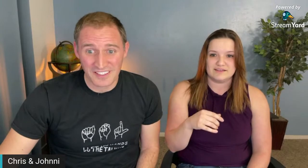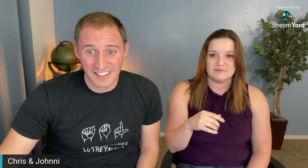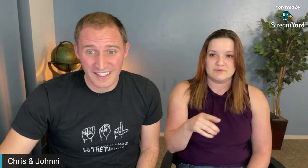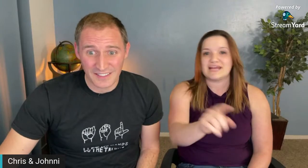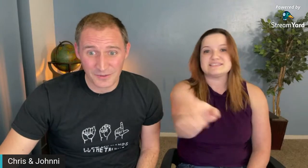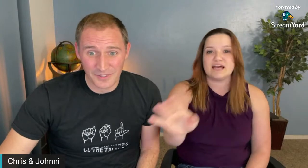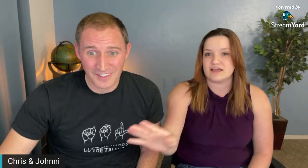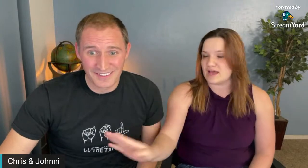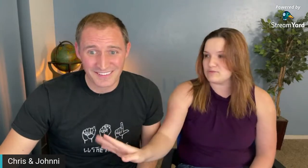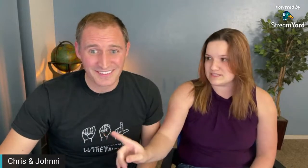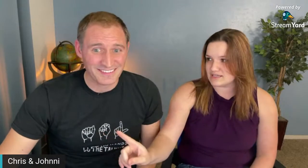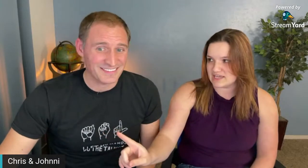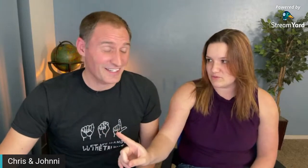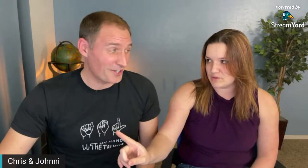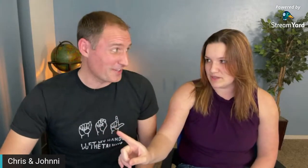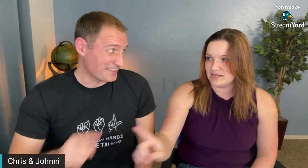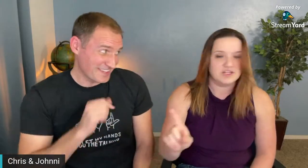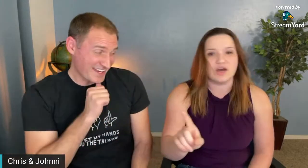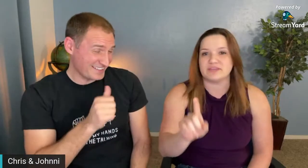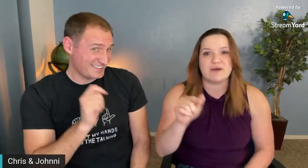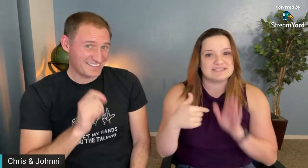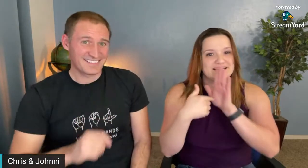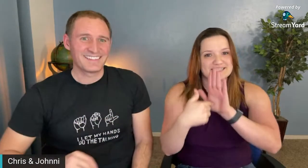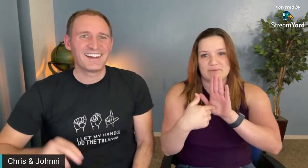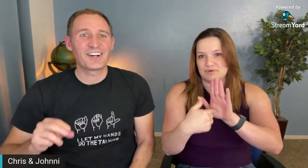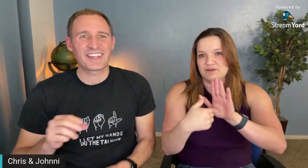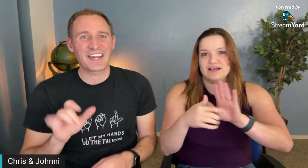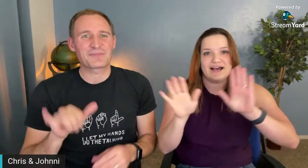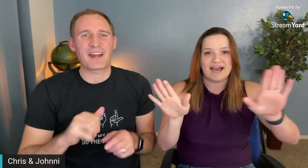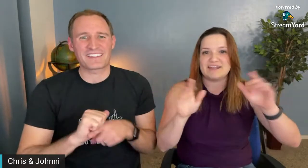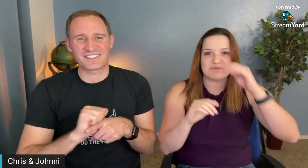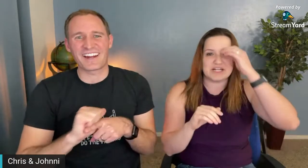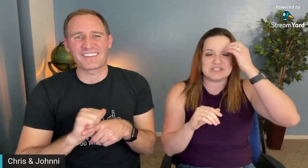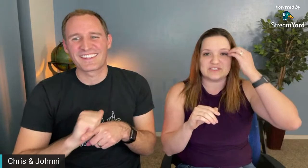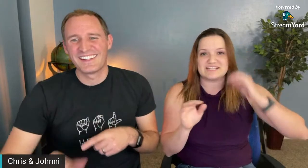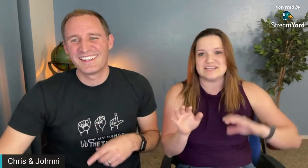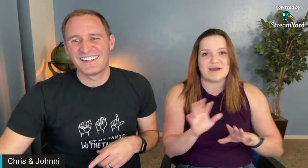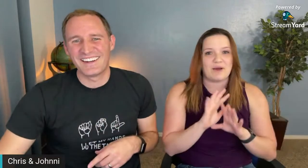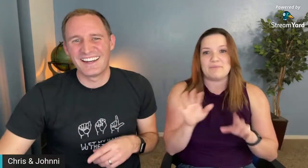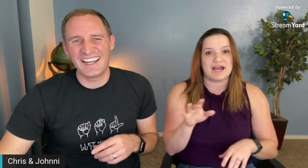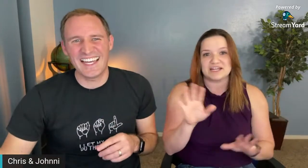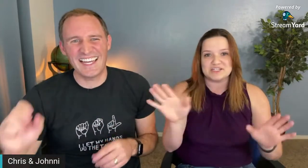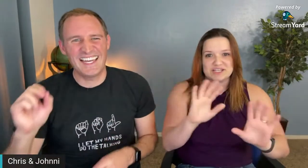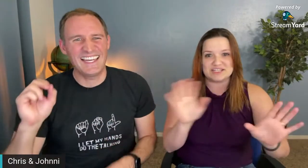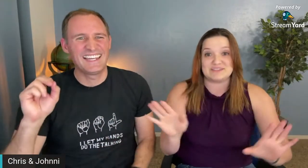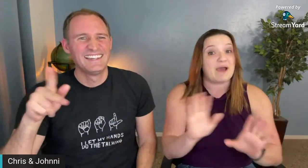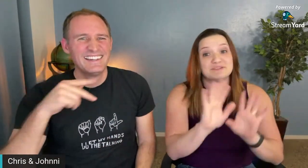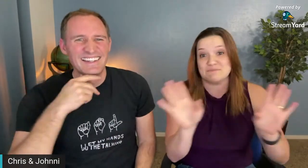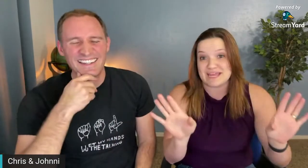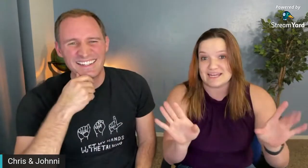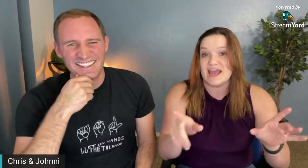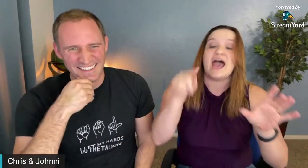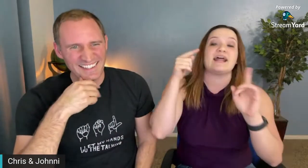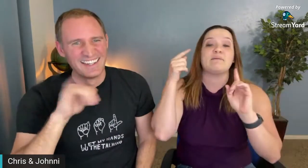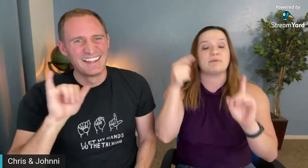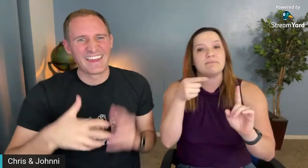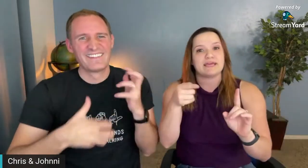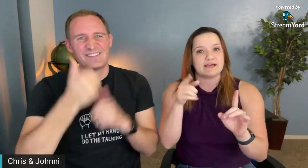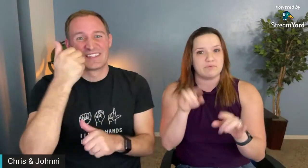to get that was not the giveaway. Oh, one. that's not? No, that was an example. Okay, that was I didn't want to do that. I'm not going to do that to you. That was mean. But I'm making a